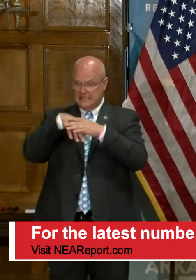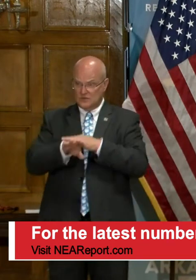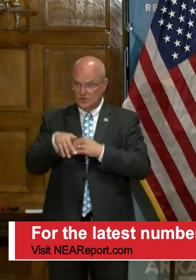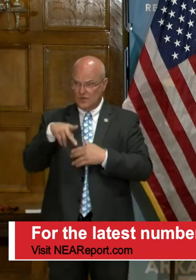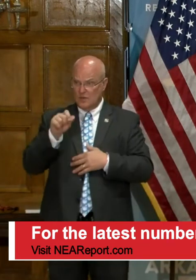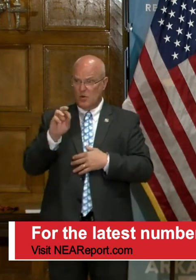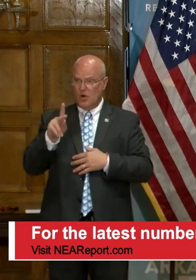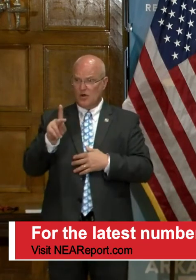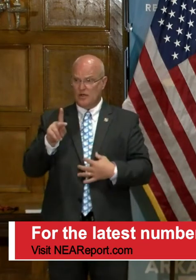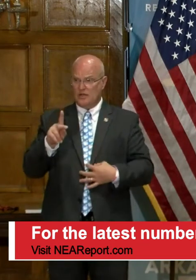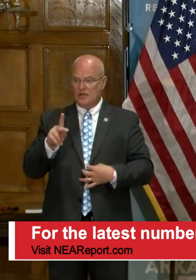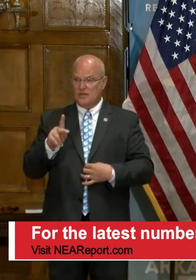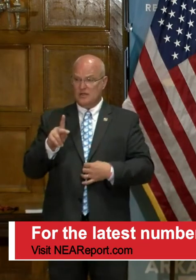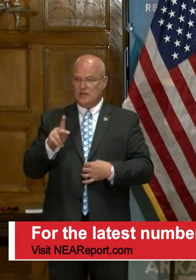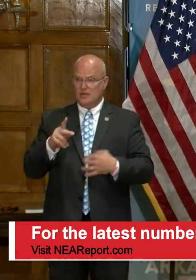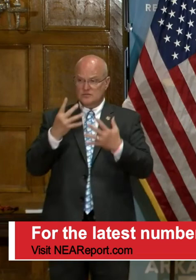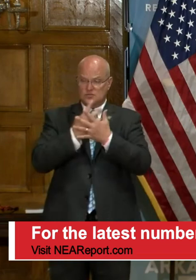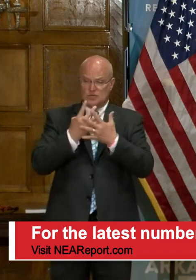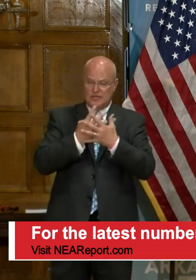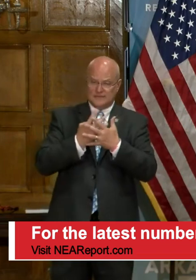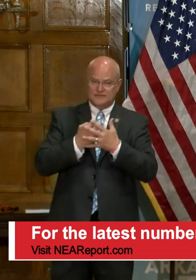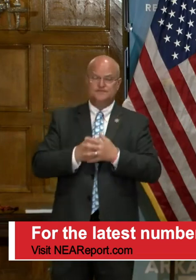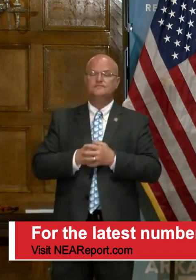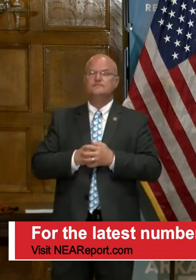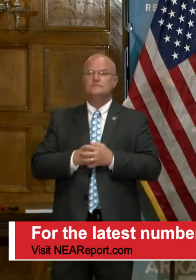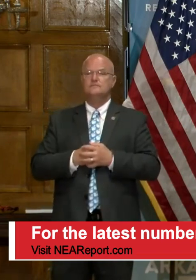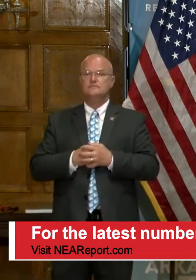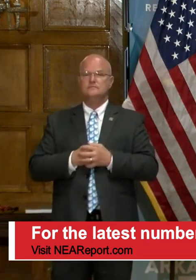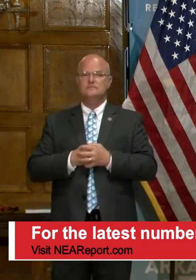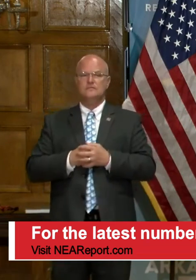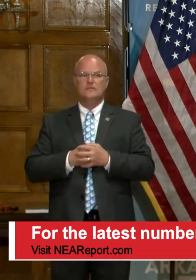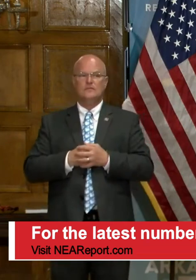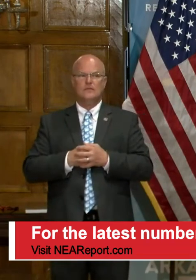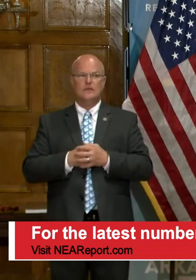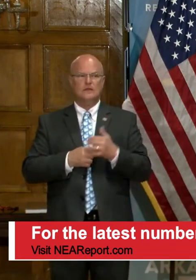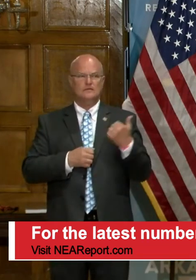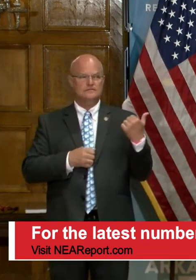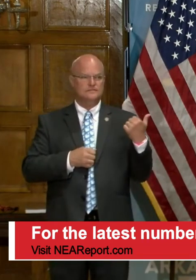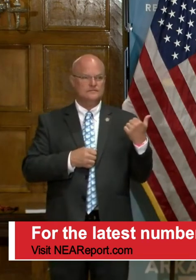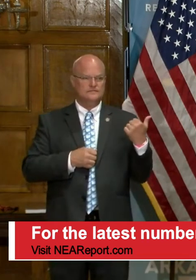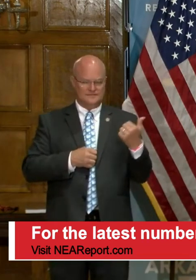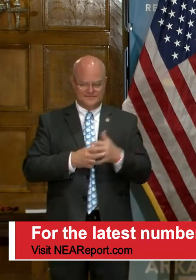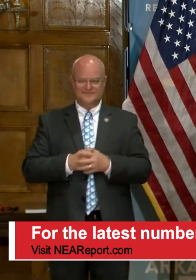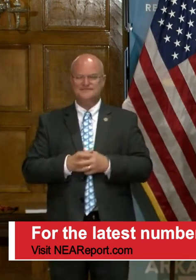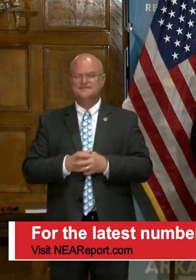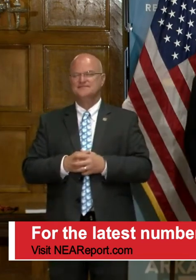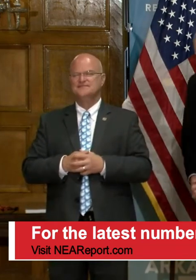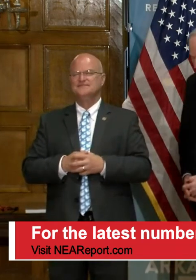enter? You're talking about screening? Mm-hmm. You want to address that?